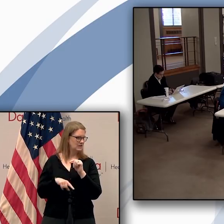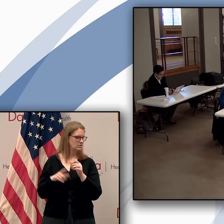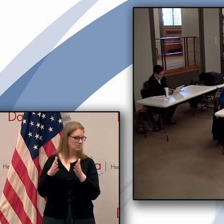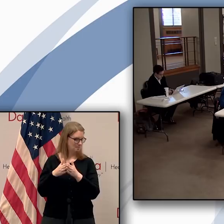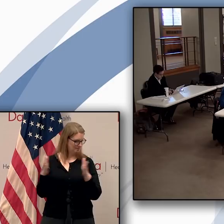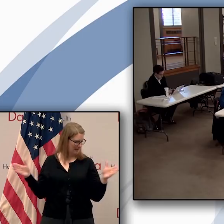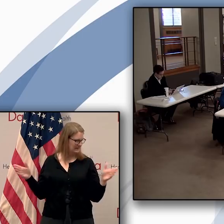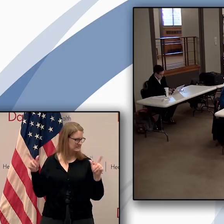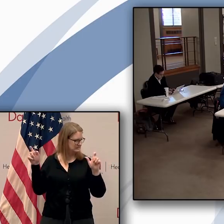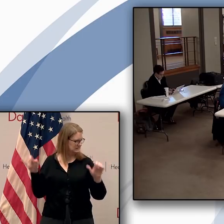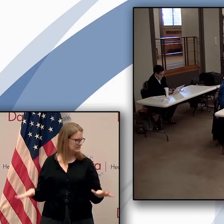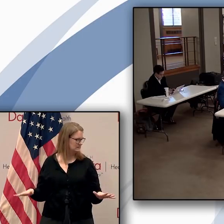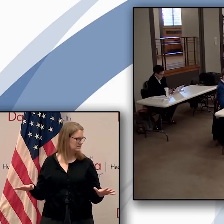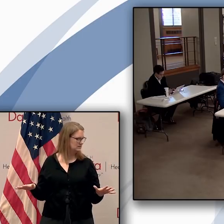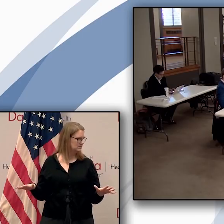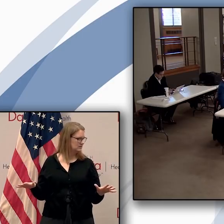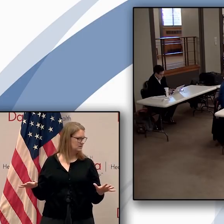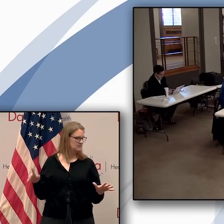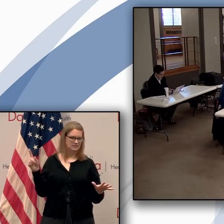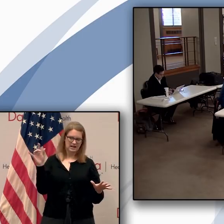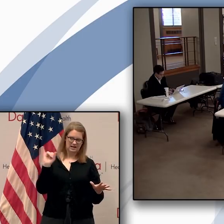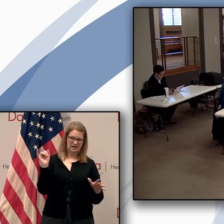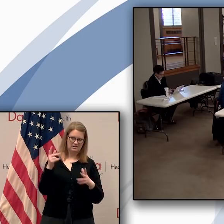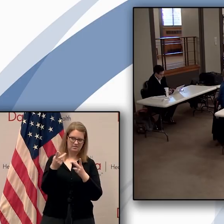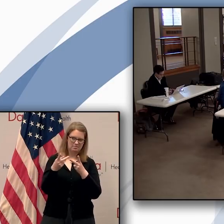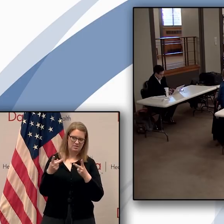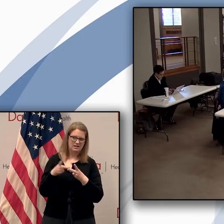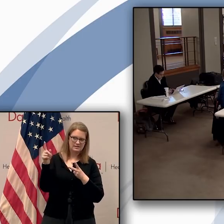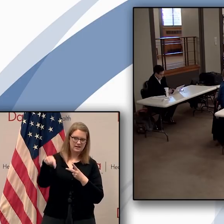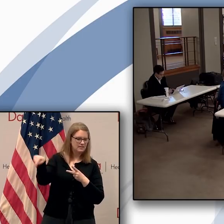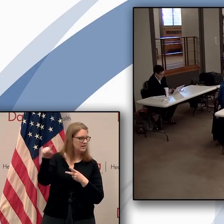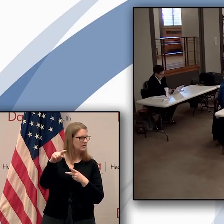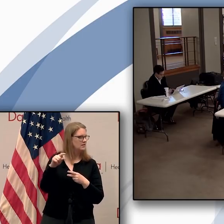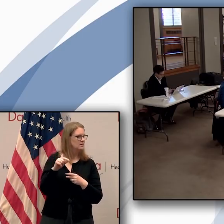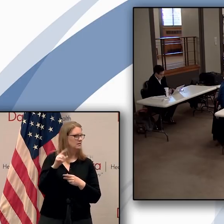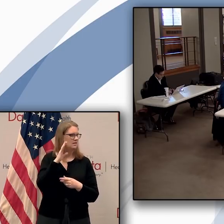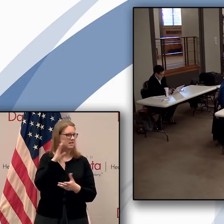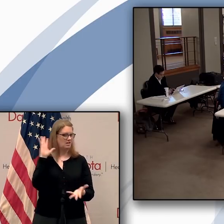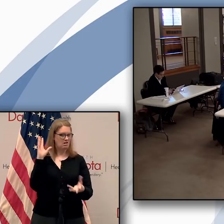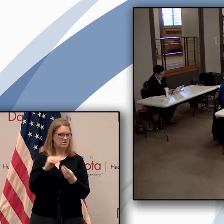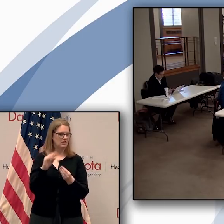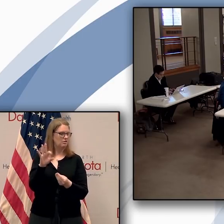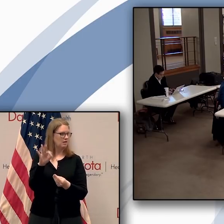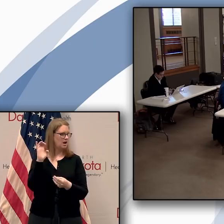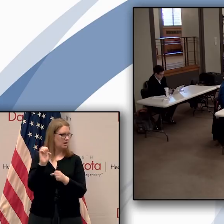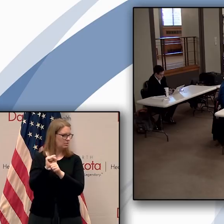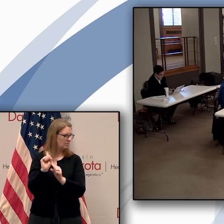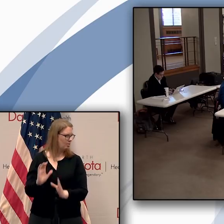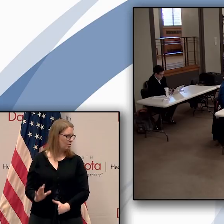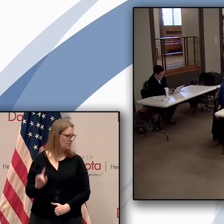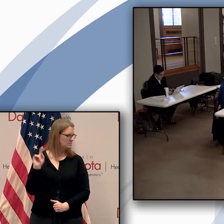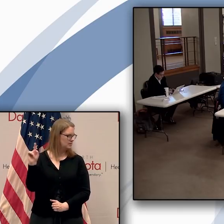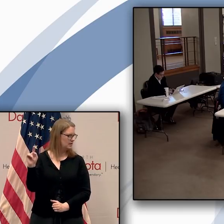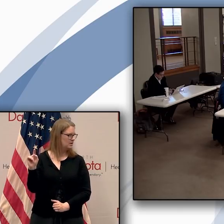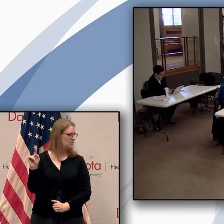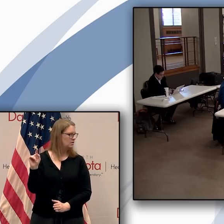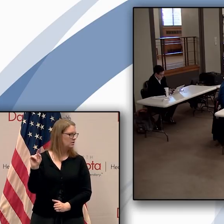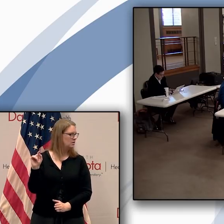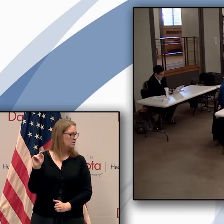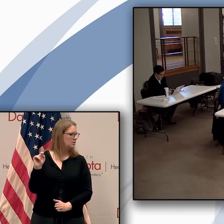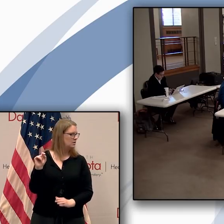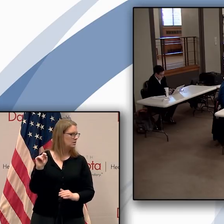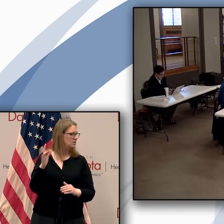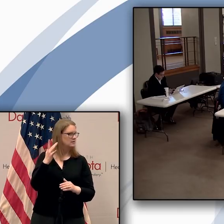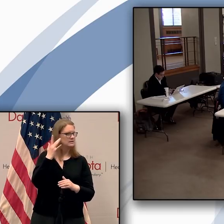on a large workplace like that. LM has, I believe, 900 workers. You mentioned that as part of the